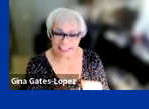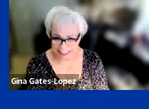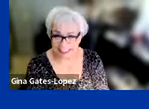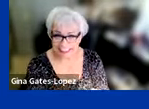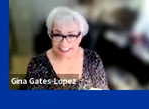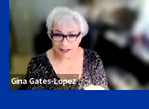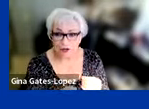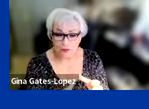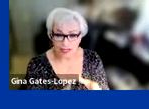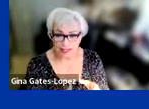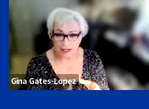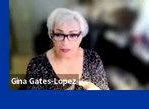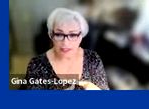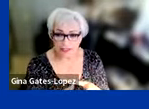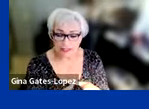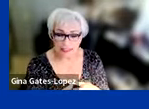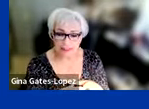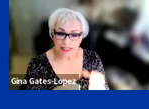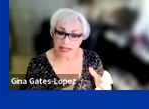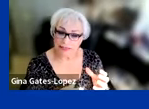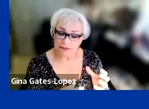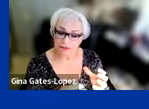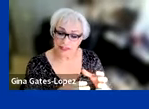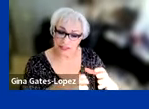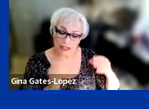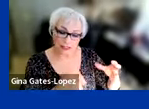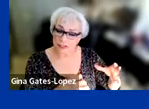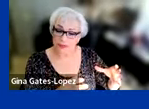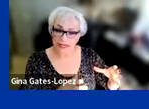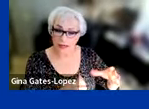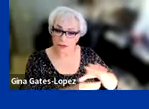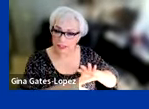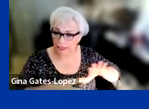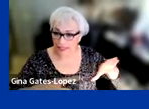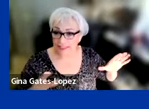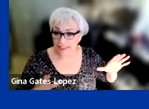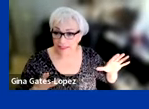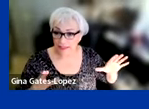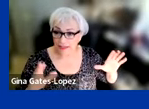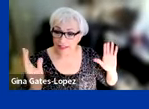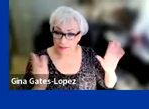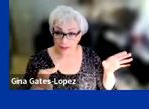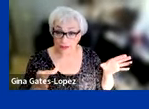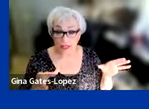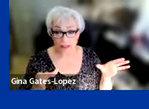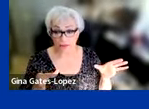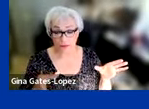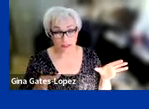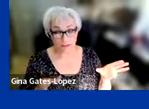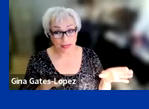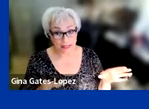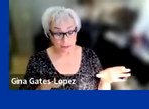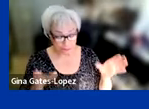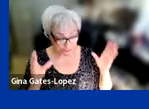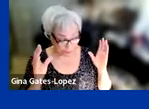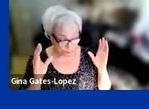creativity that is needed. Right now, it seems like CASID is like, you got to do 8 hours and that's it. And you better clock it if you want to